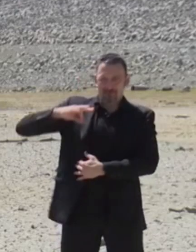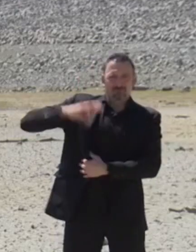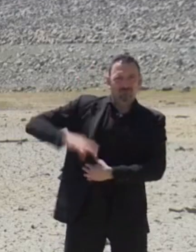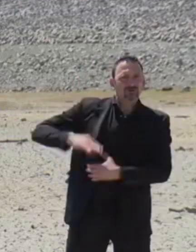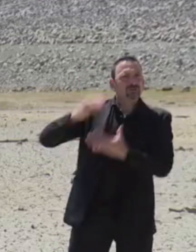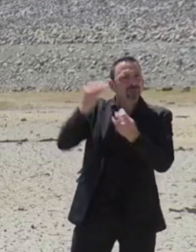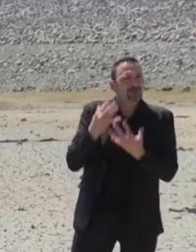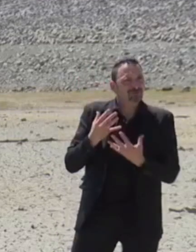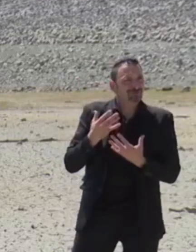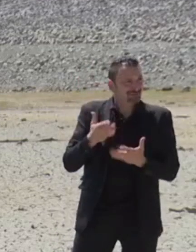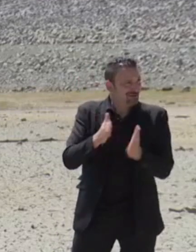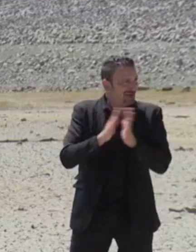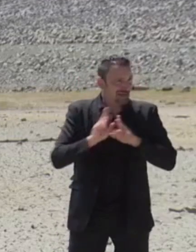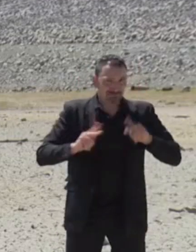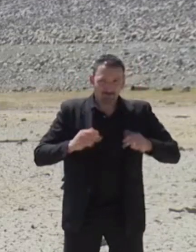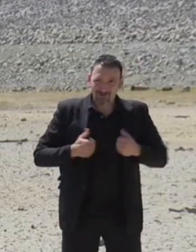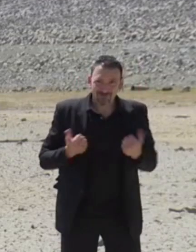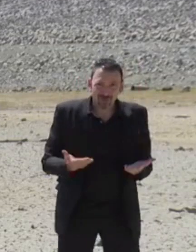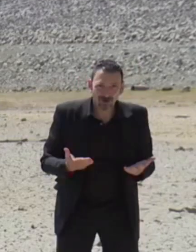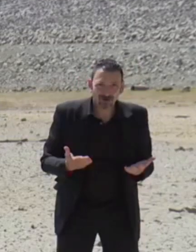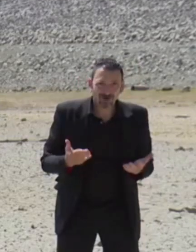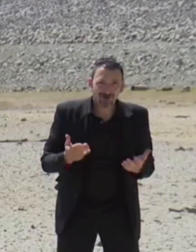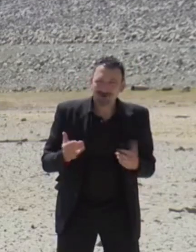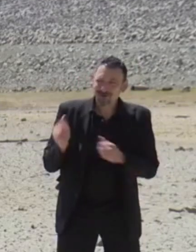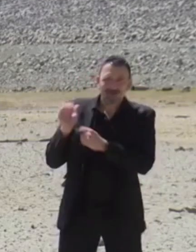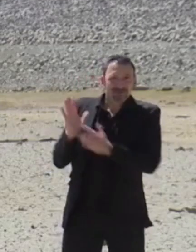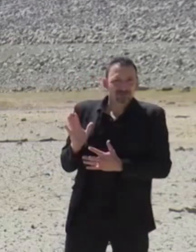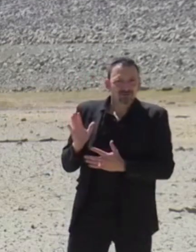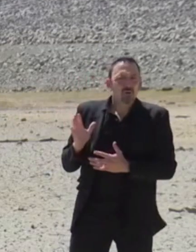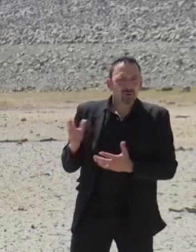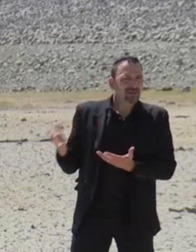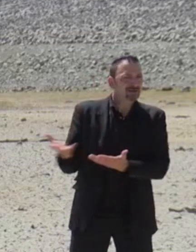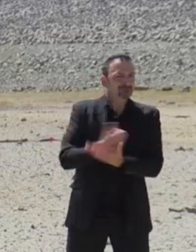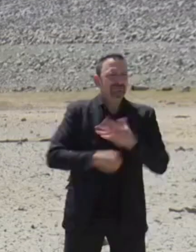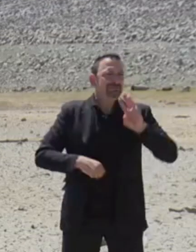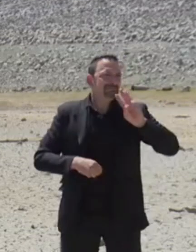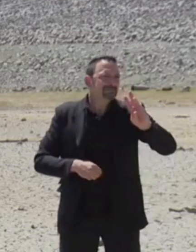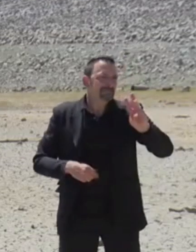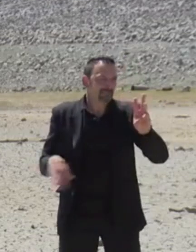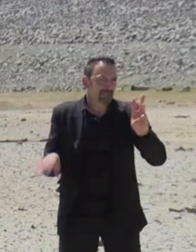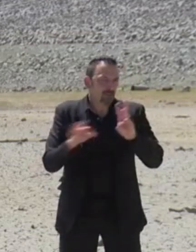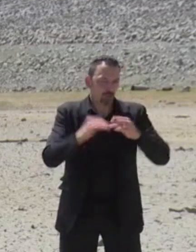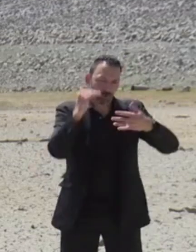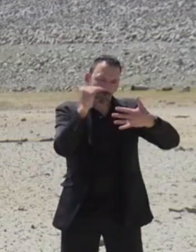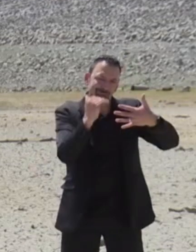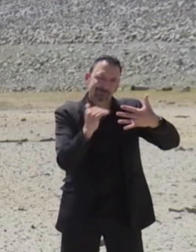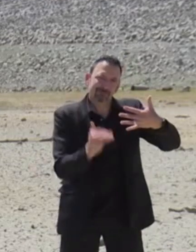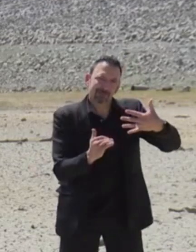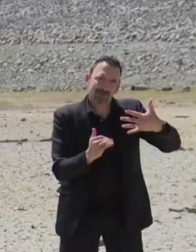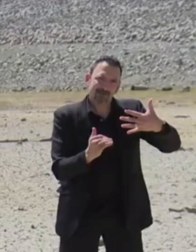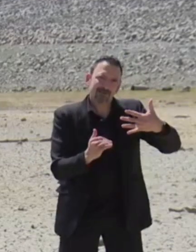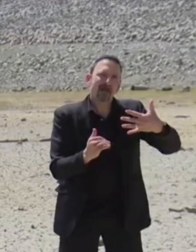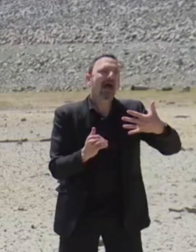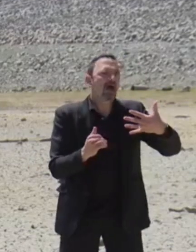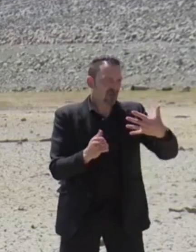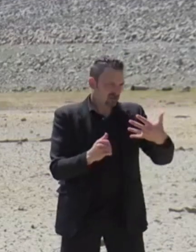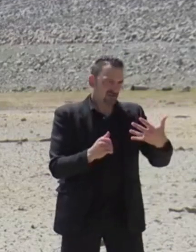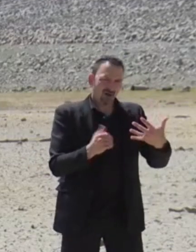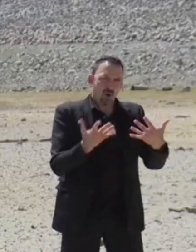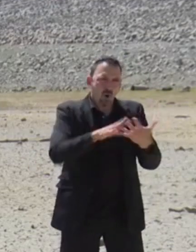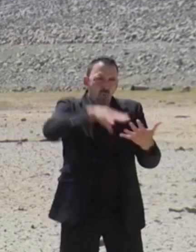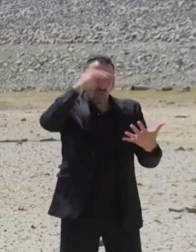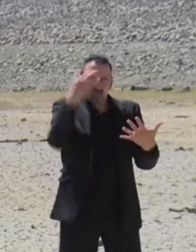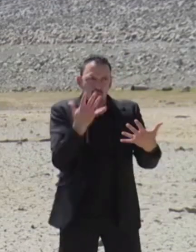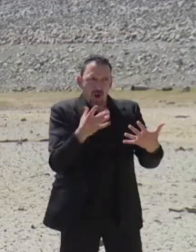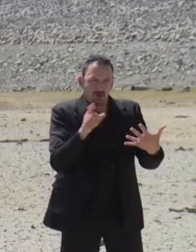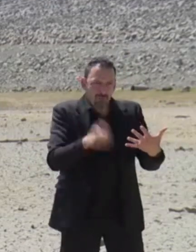this county. And so we incorporated 6 key lessons learned into a document that we put out.